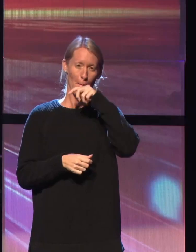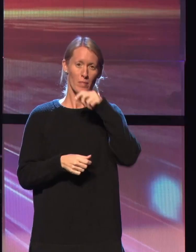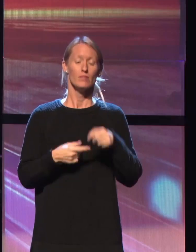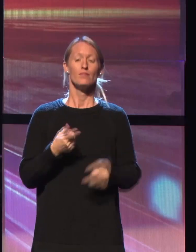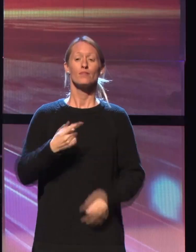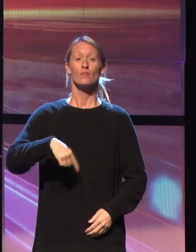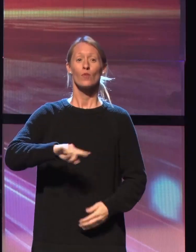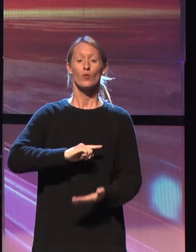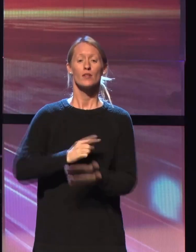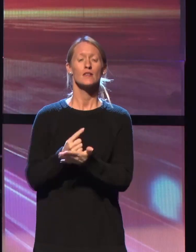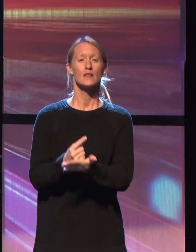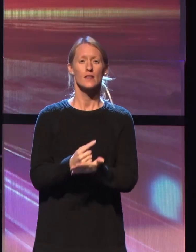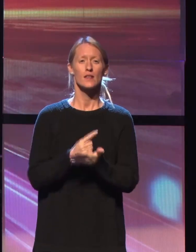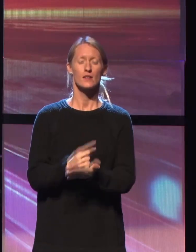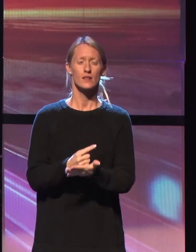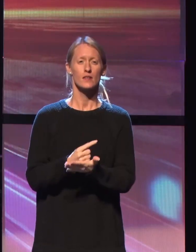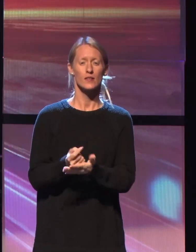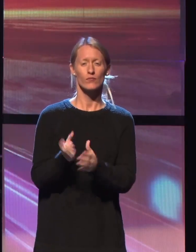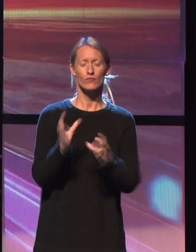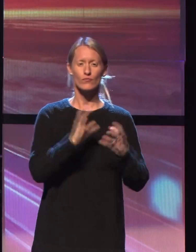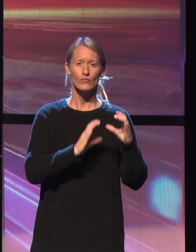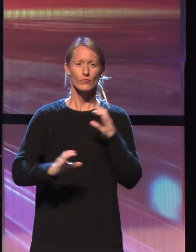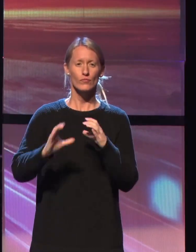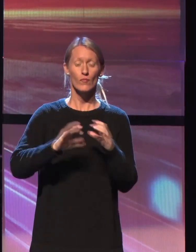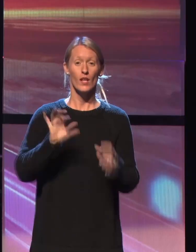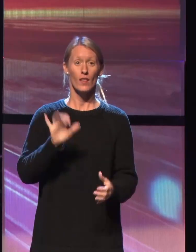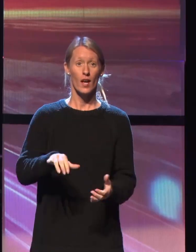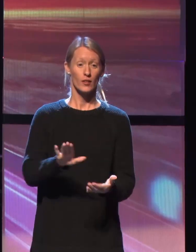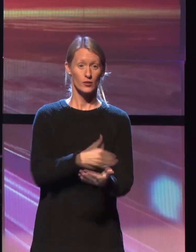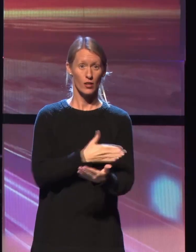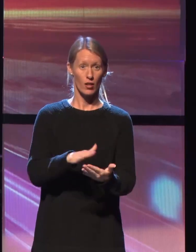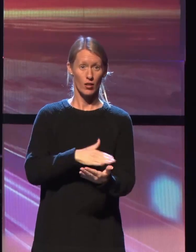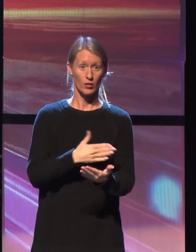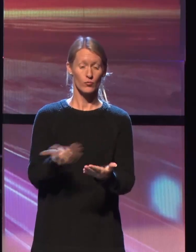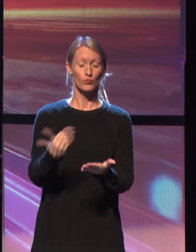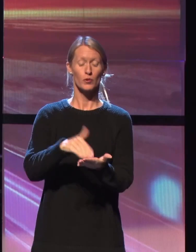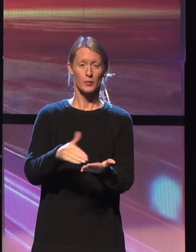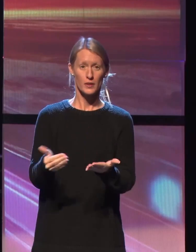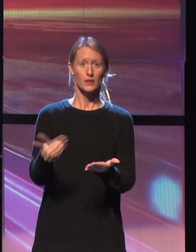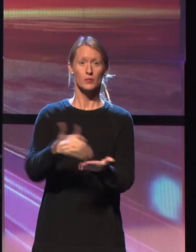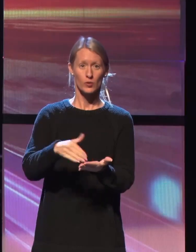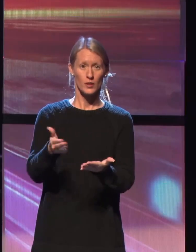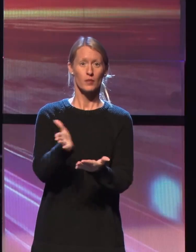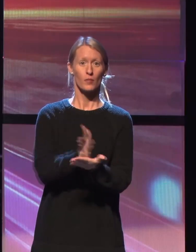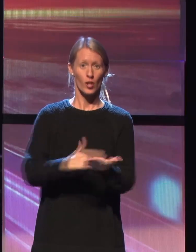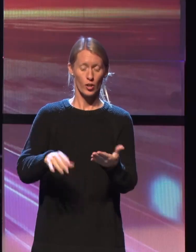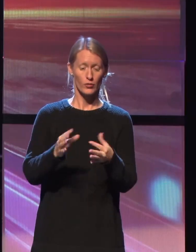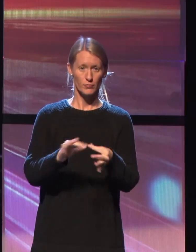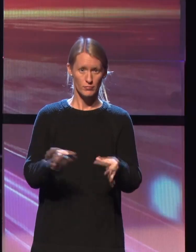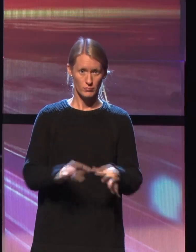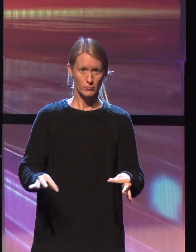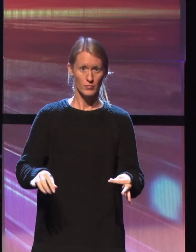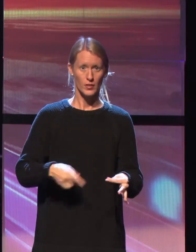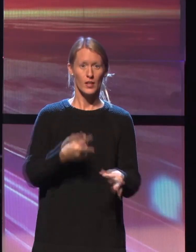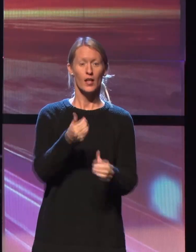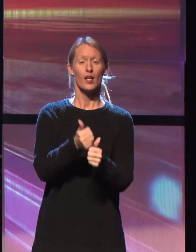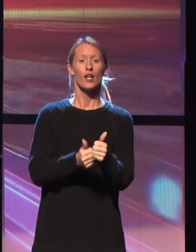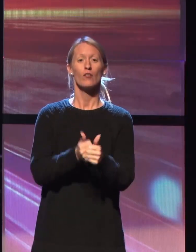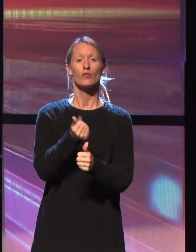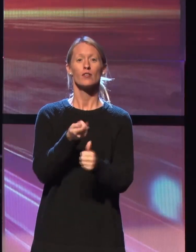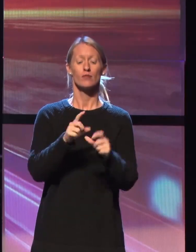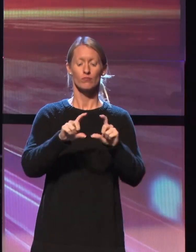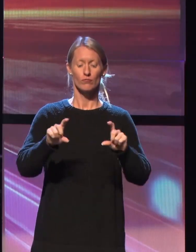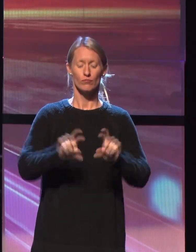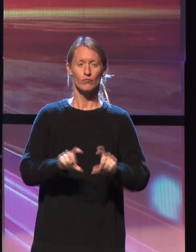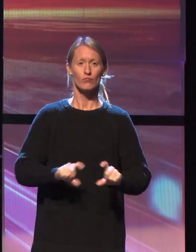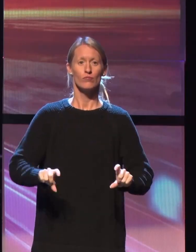And in that song, there's a chorus. And it's the only part of the song that repeats over and over again. If you'll notice, each one of the verses is different and speaks